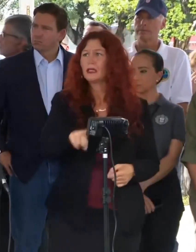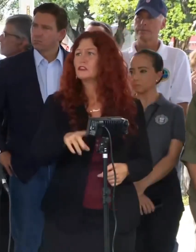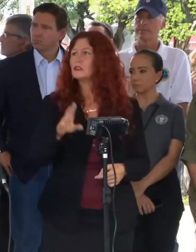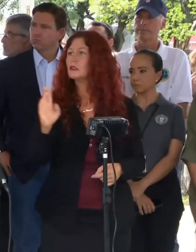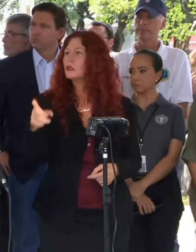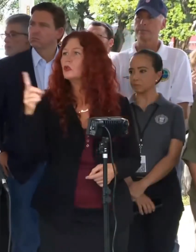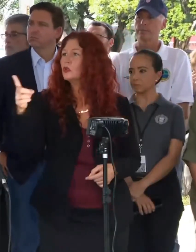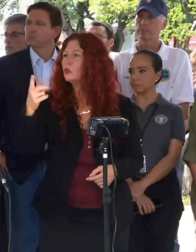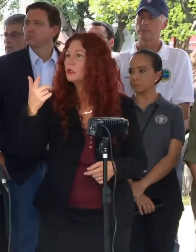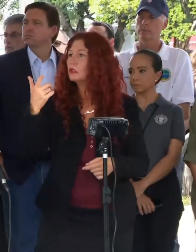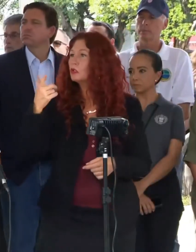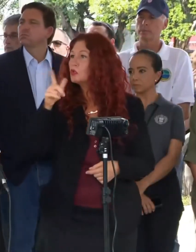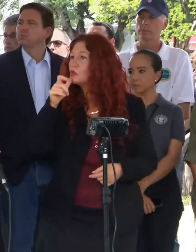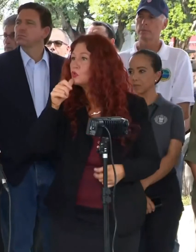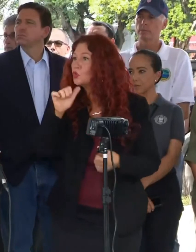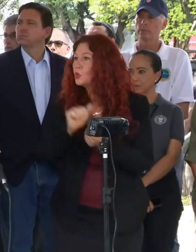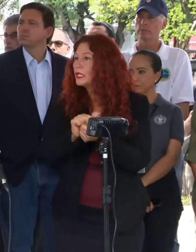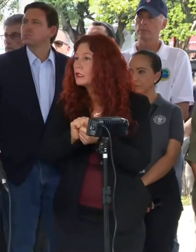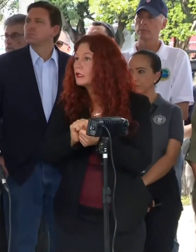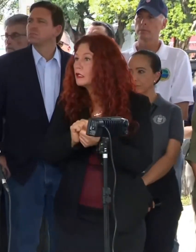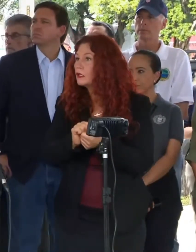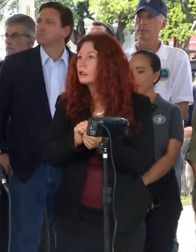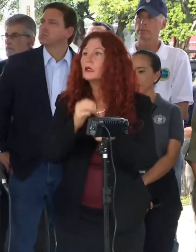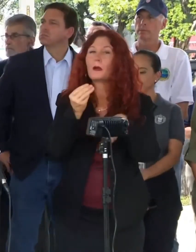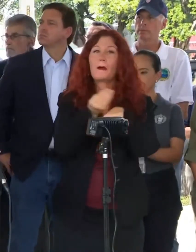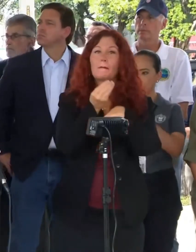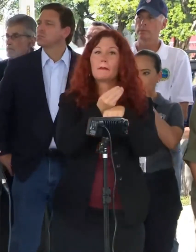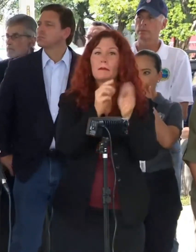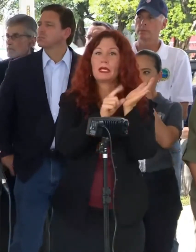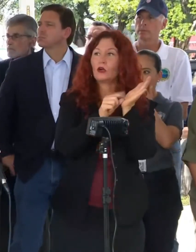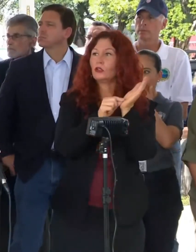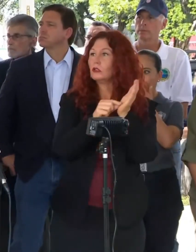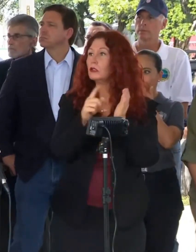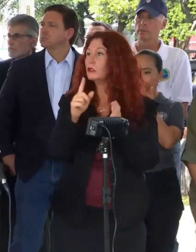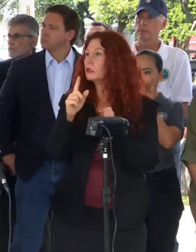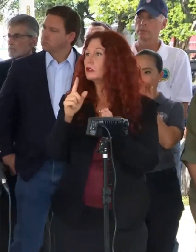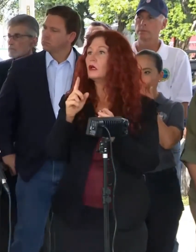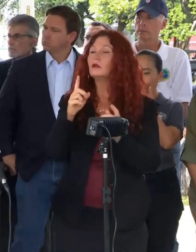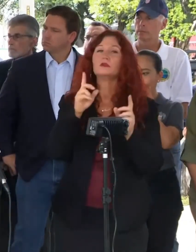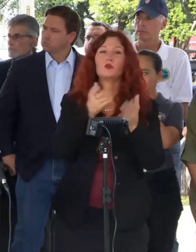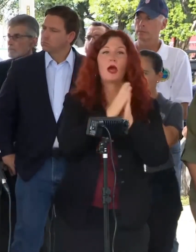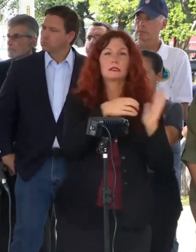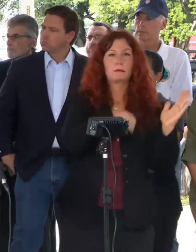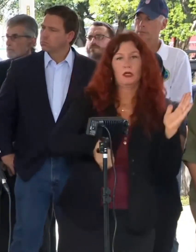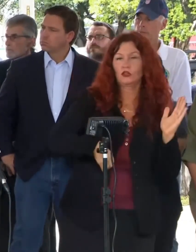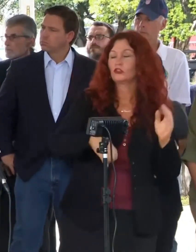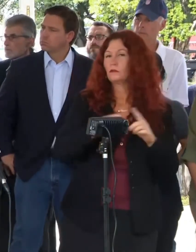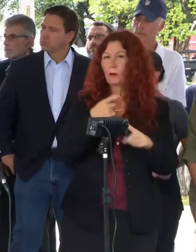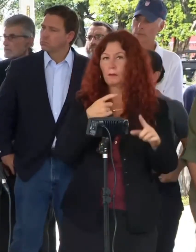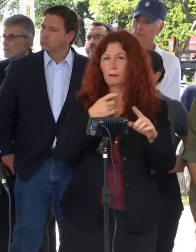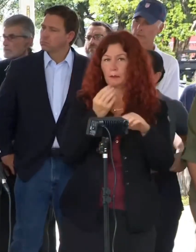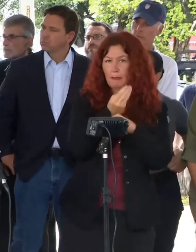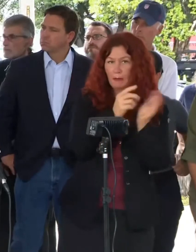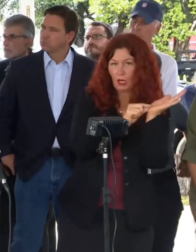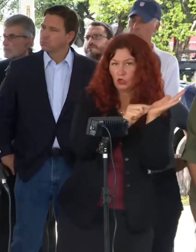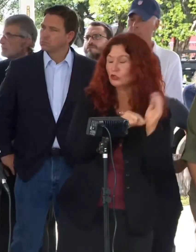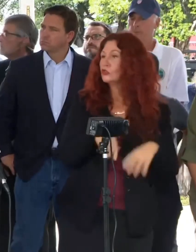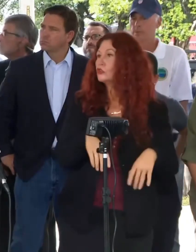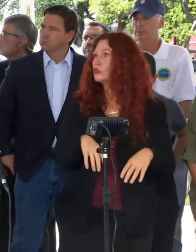Who's this for? Who's it for? No, for who? For the mayor. Mayor, okay.